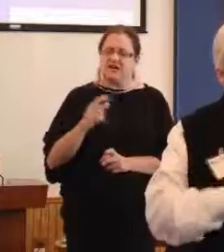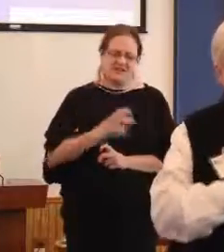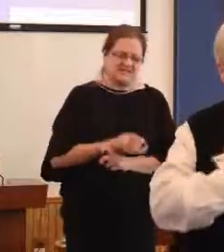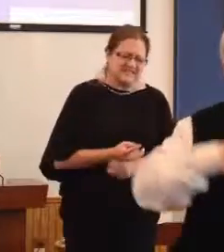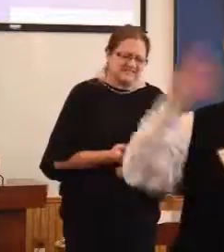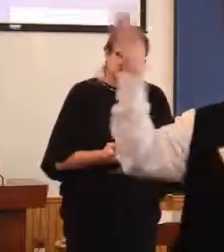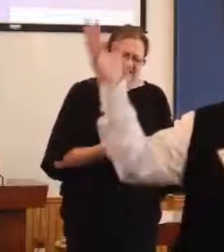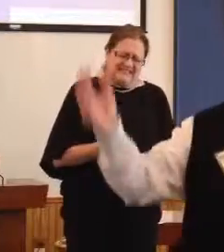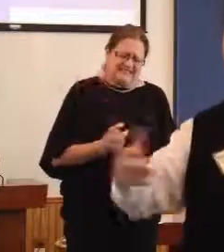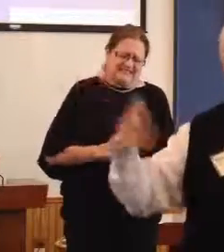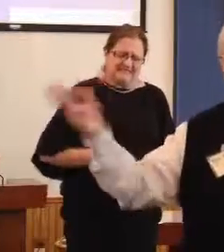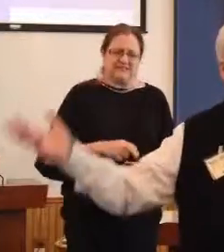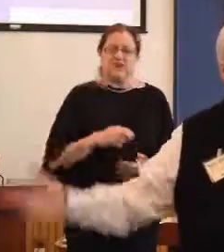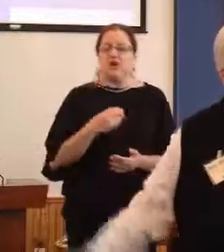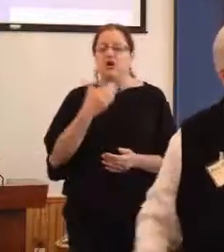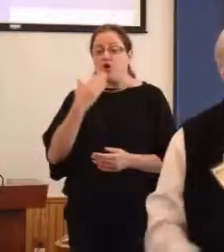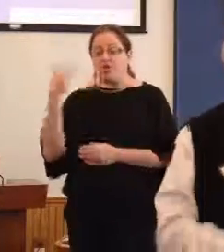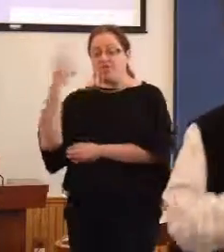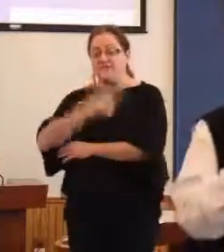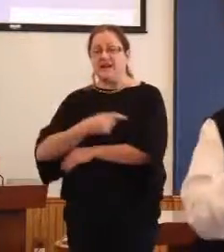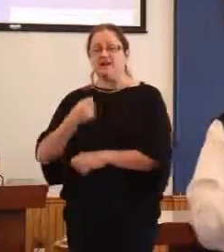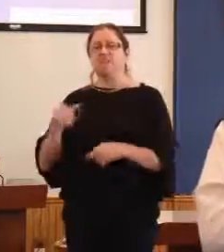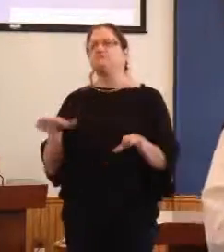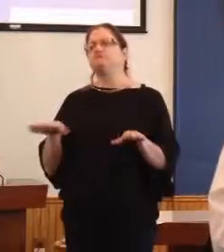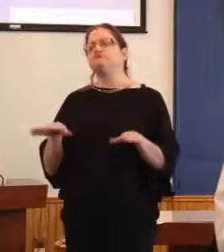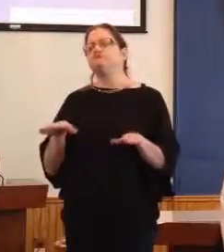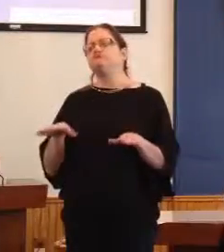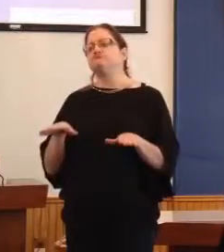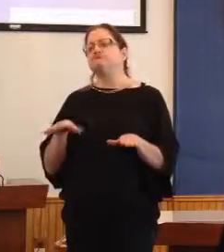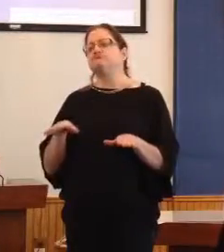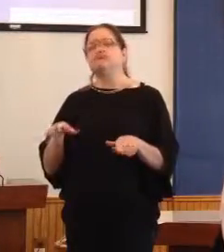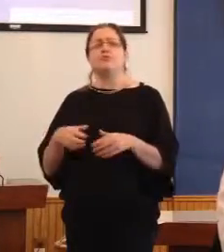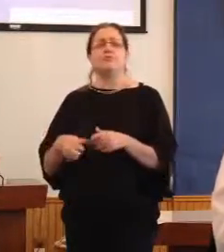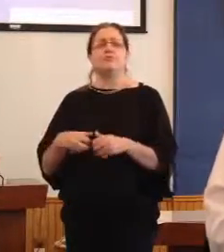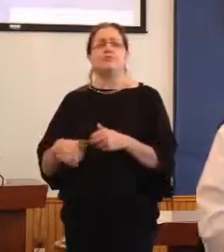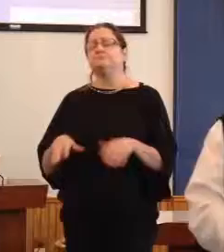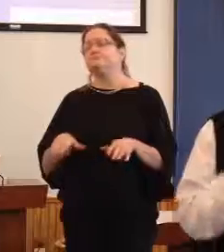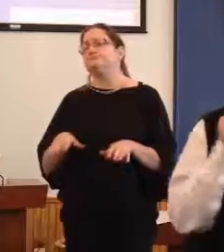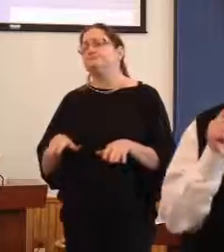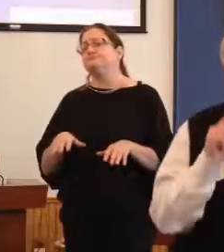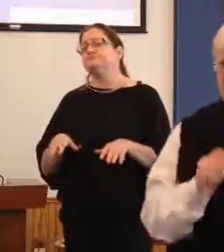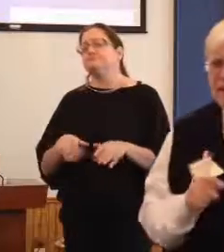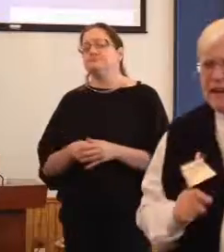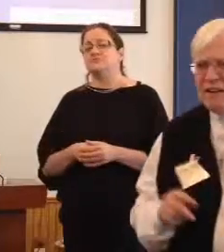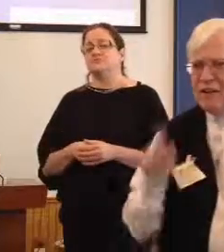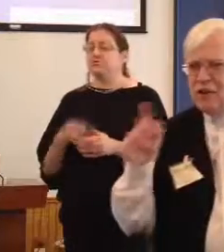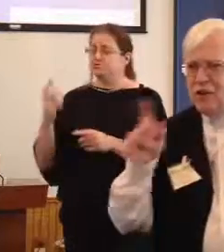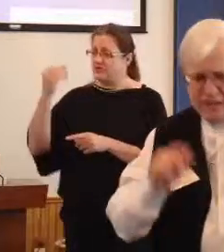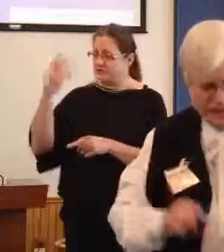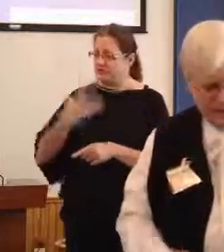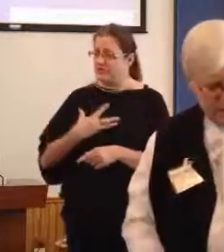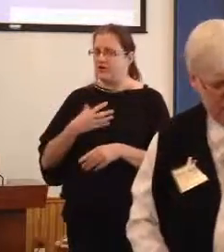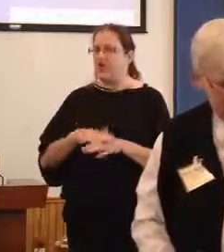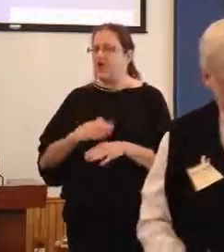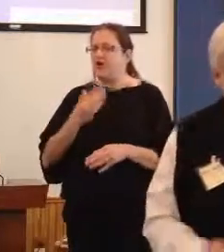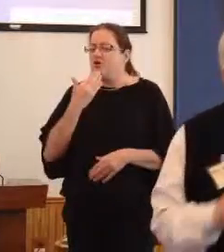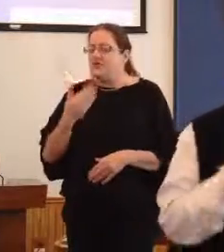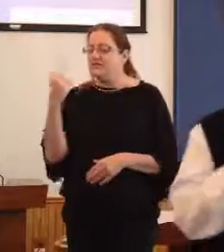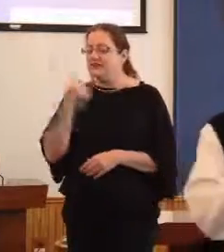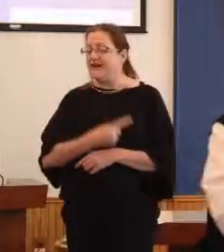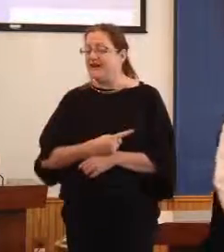On good days, she can walk for miles or at least blocks with no problems. She tells me that on good